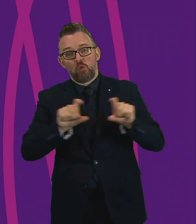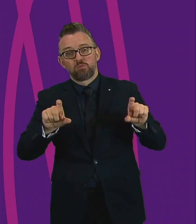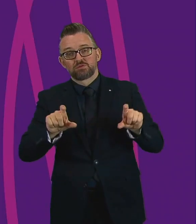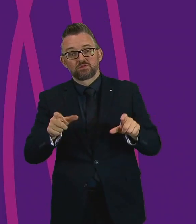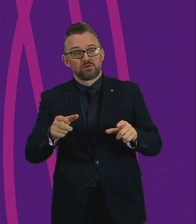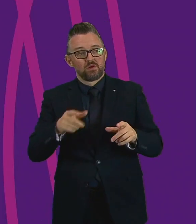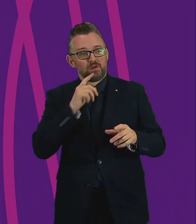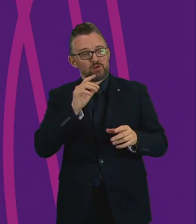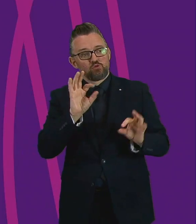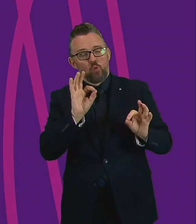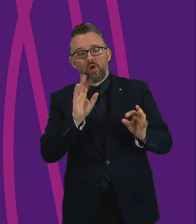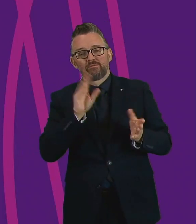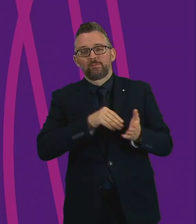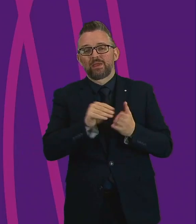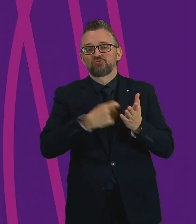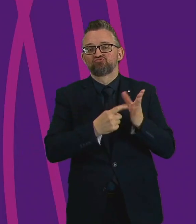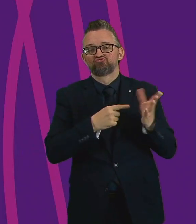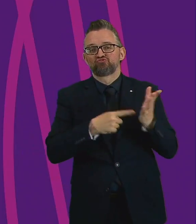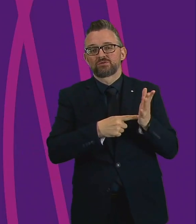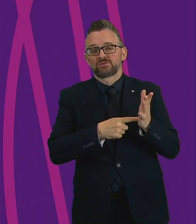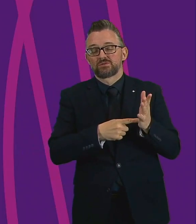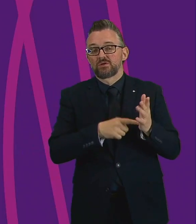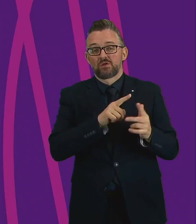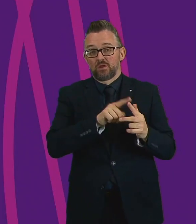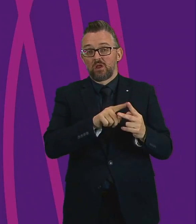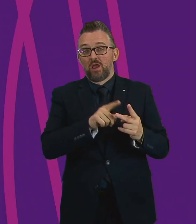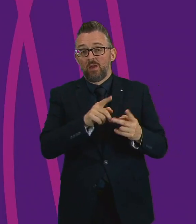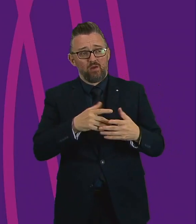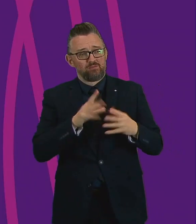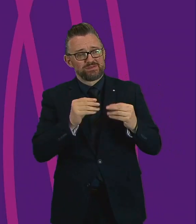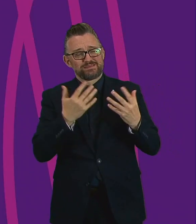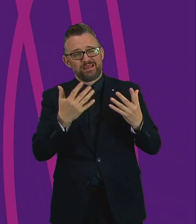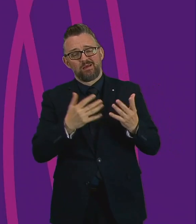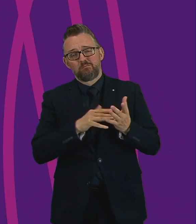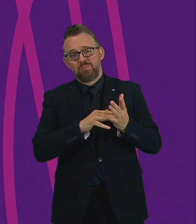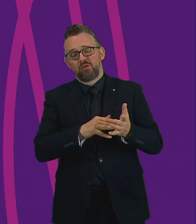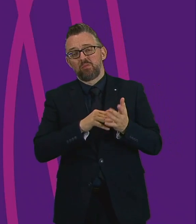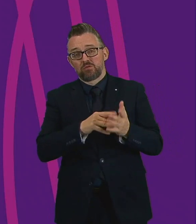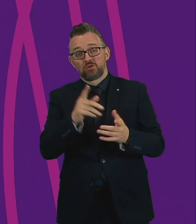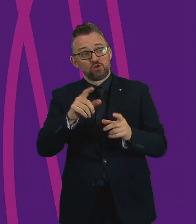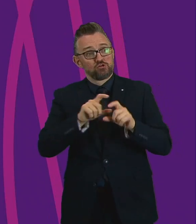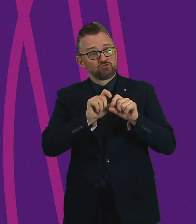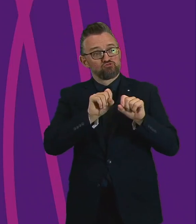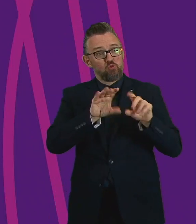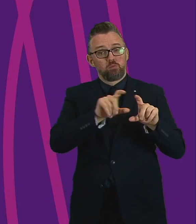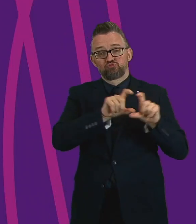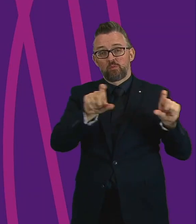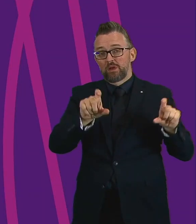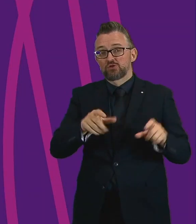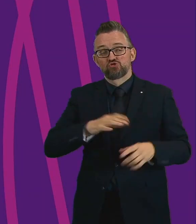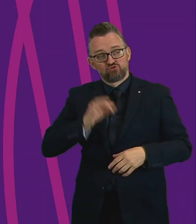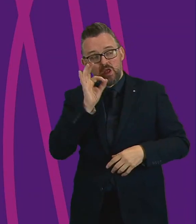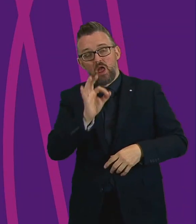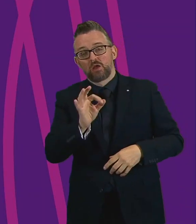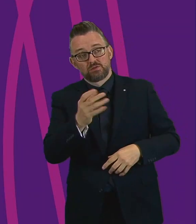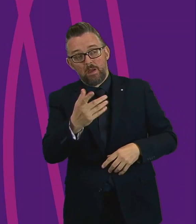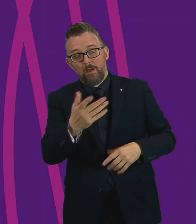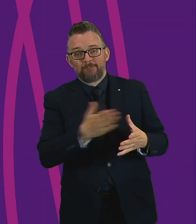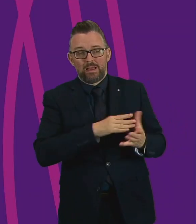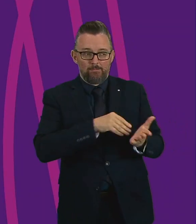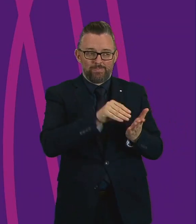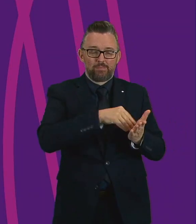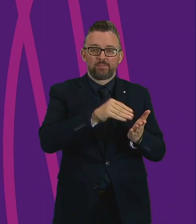rates for this financial year. This amounts to tens of millions of pounds, and supermarkets should be asked to resume payments from the 1st of